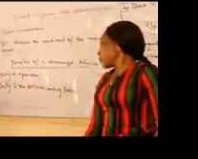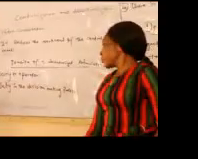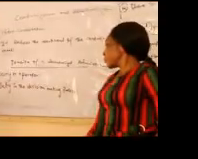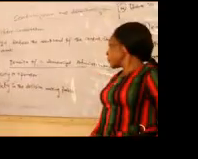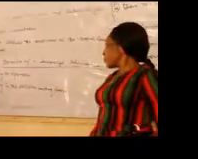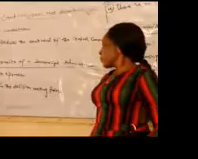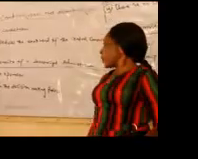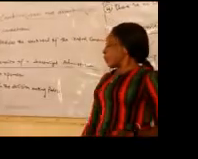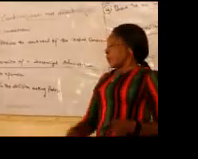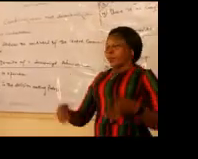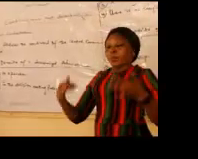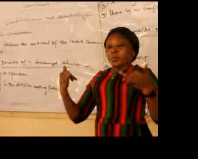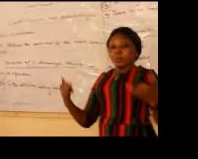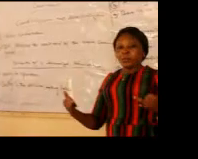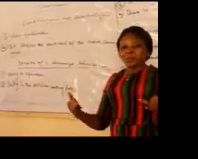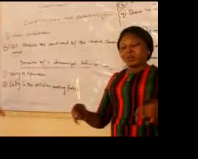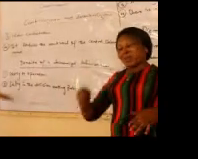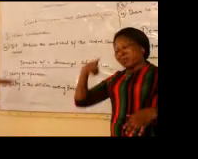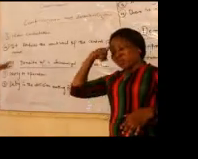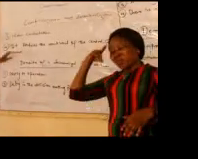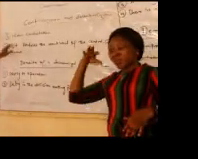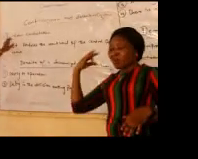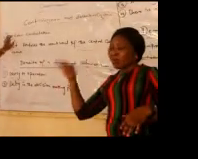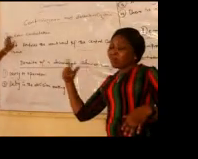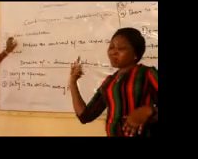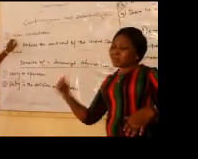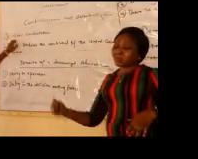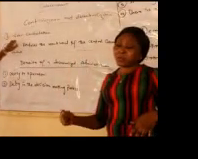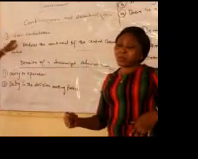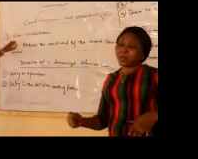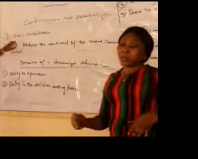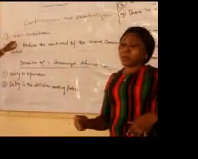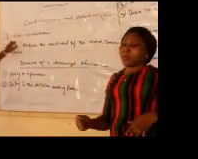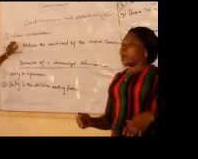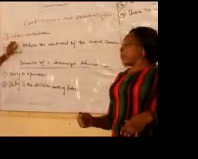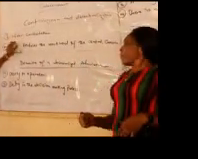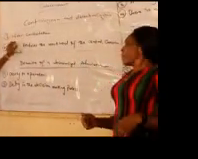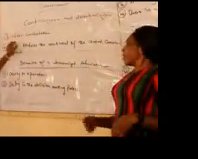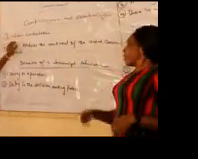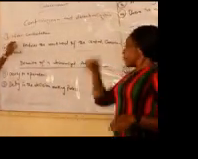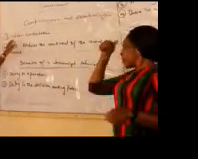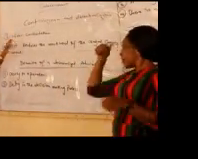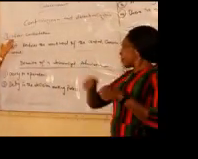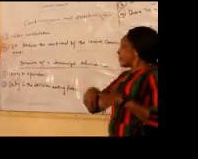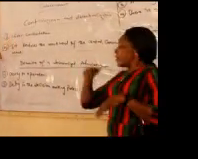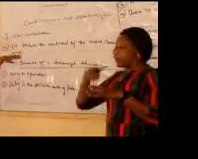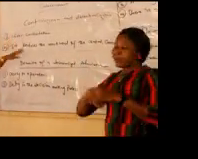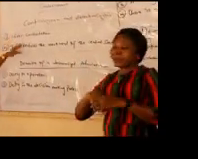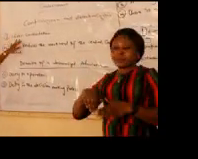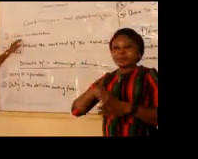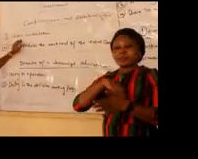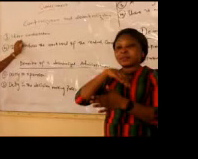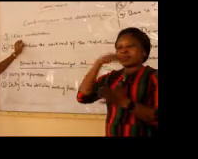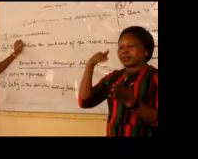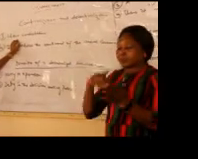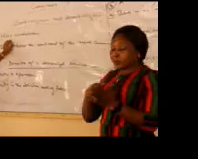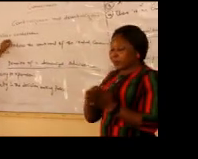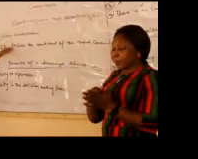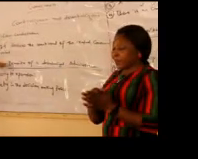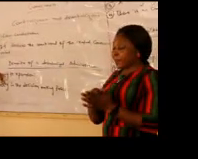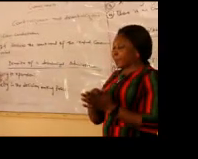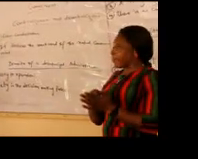Now, because of this wider consultation, remember I told you that the central government cannot just take